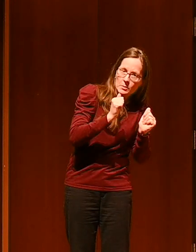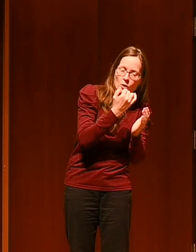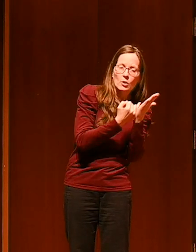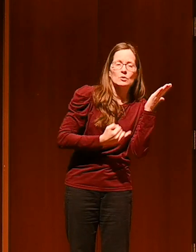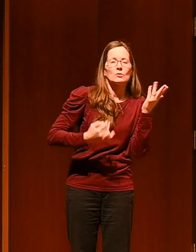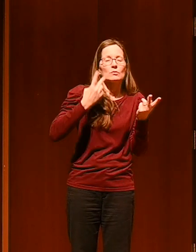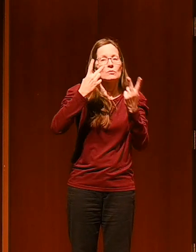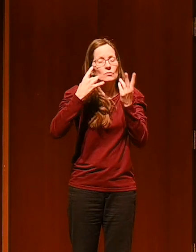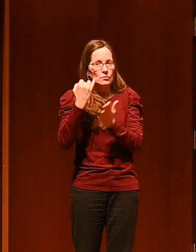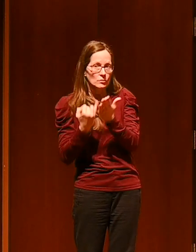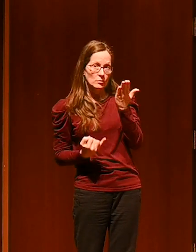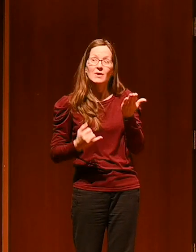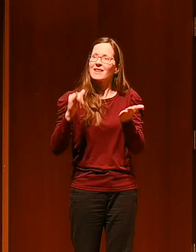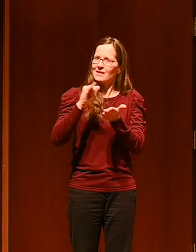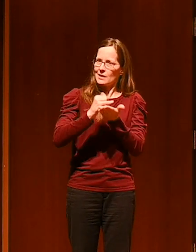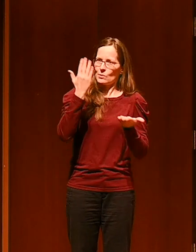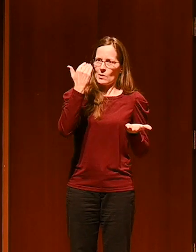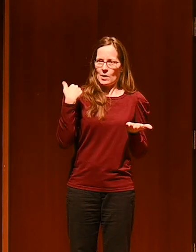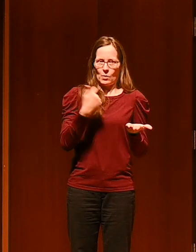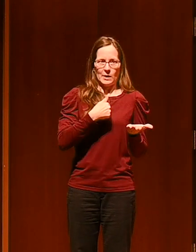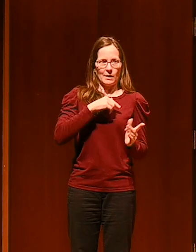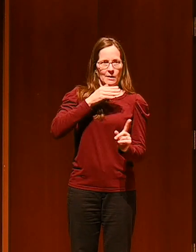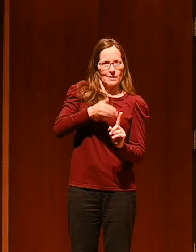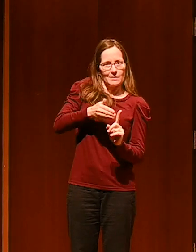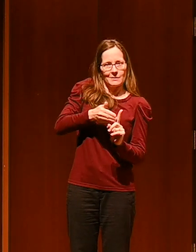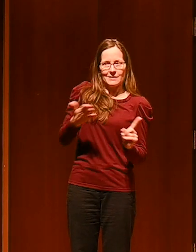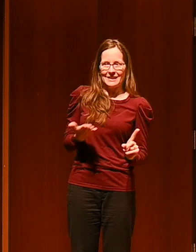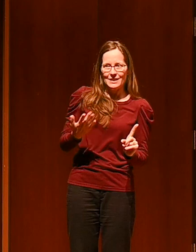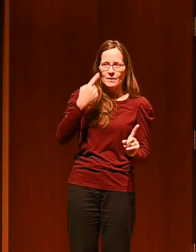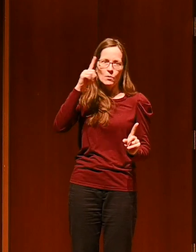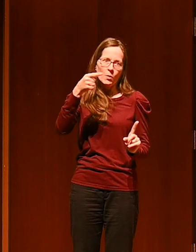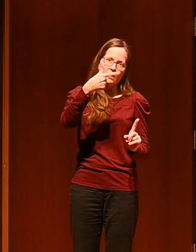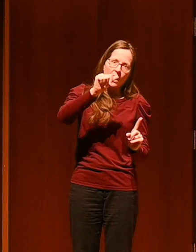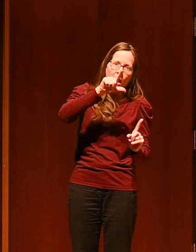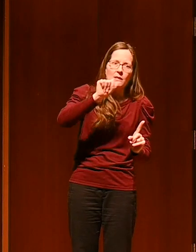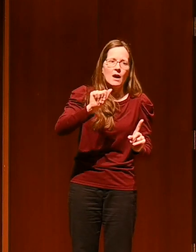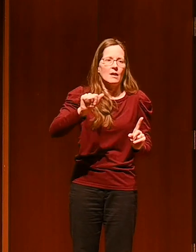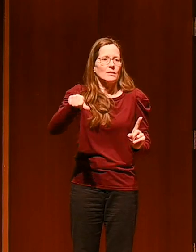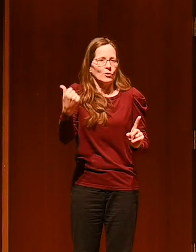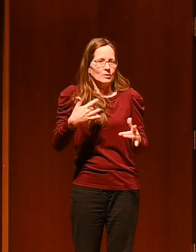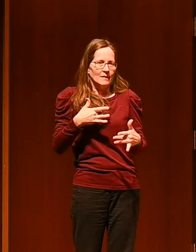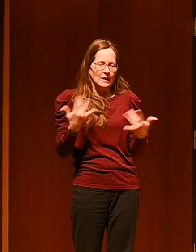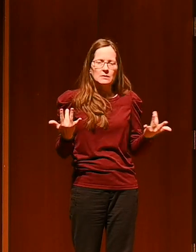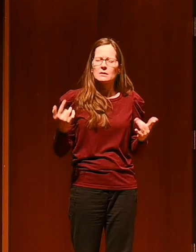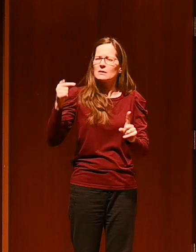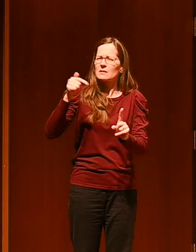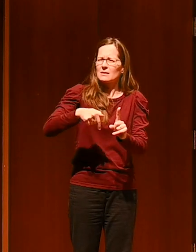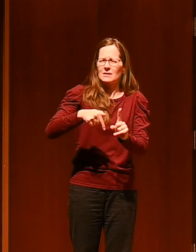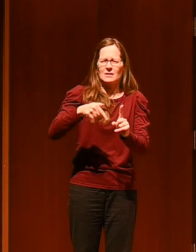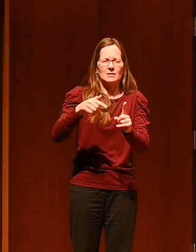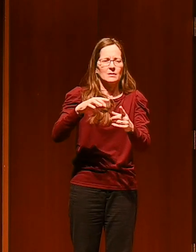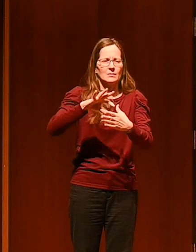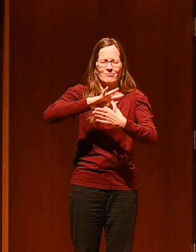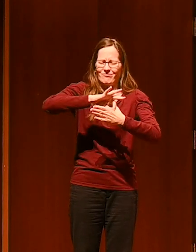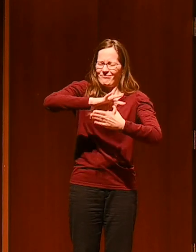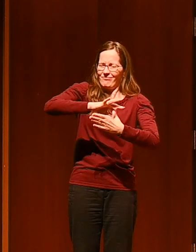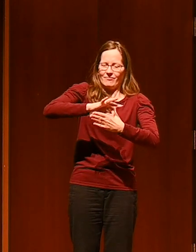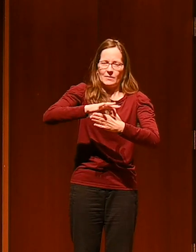use it for our gala, like this one. It's a key contributor to arts and culture in the county, and we are fortunate to have you as a